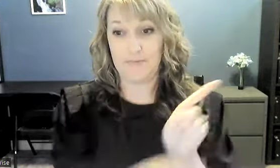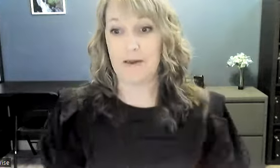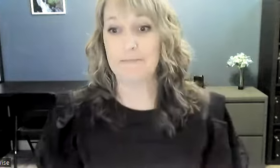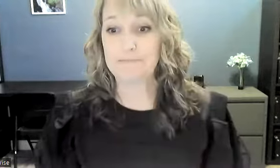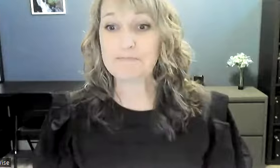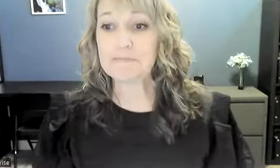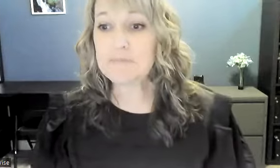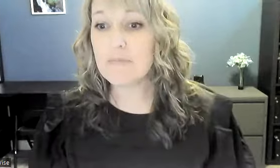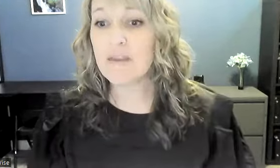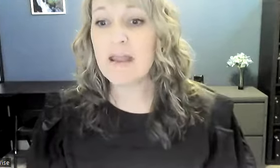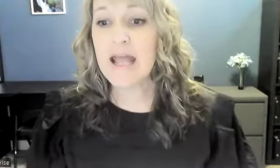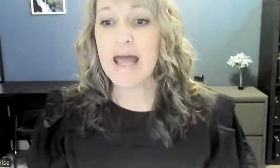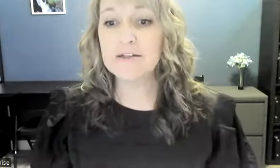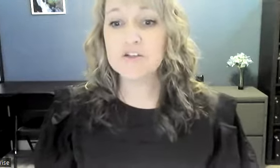Okay. Enter.